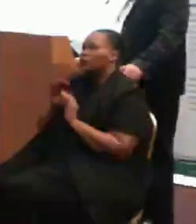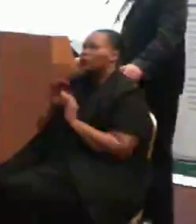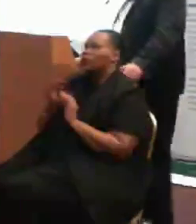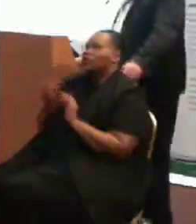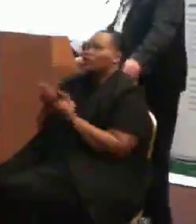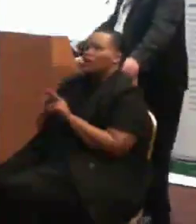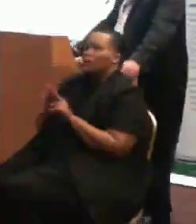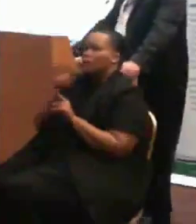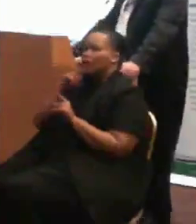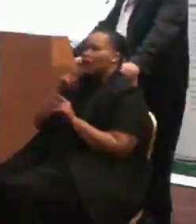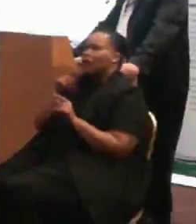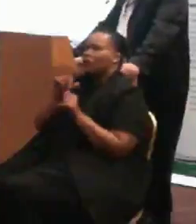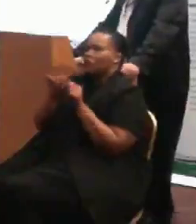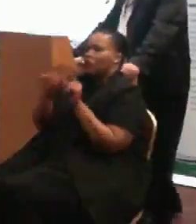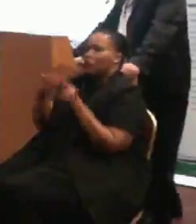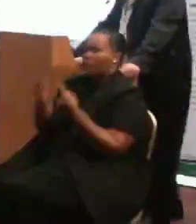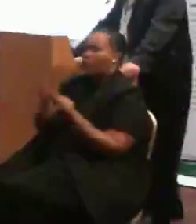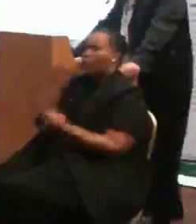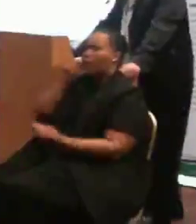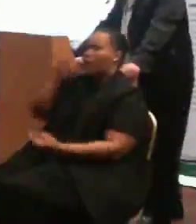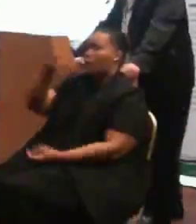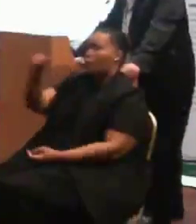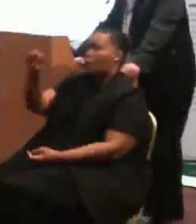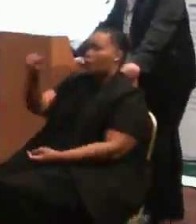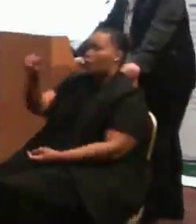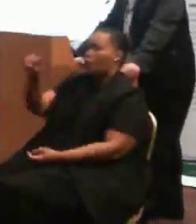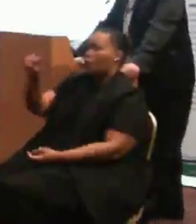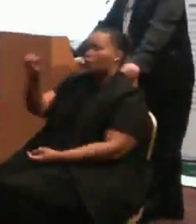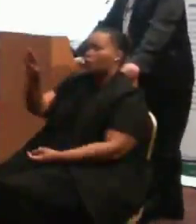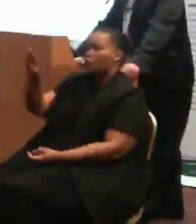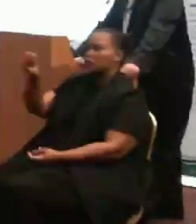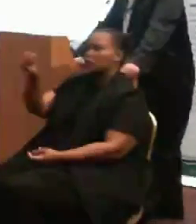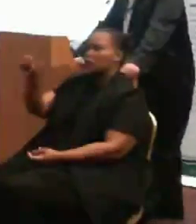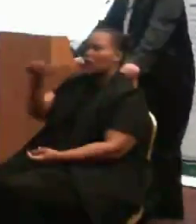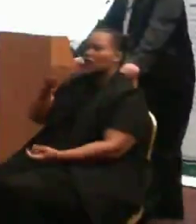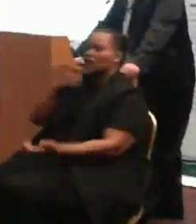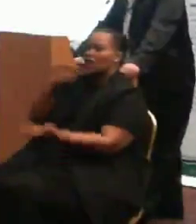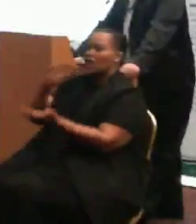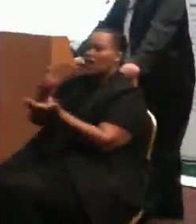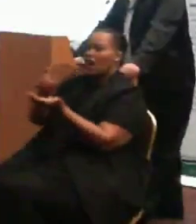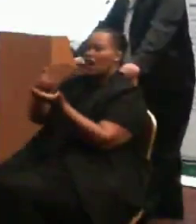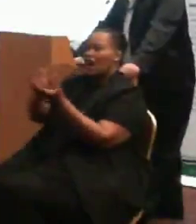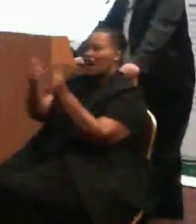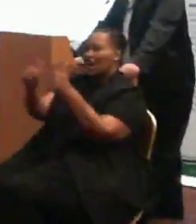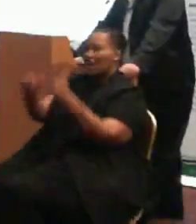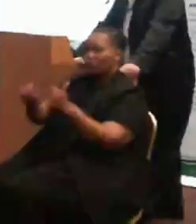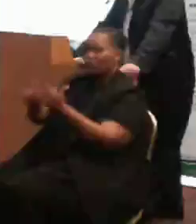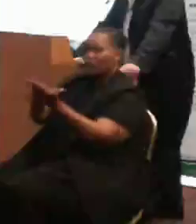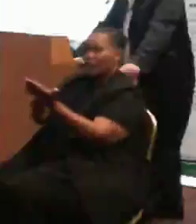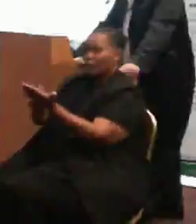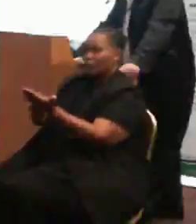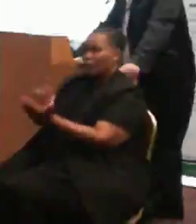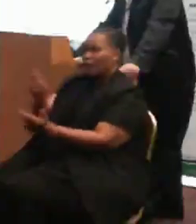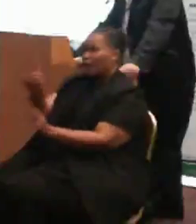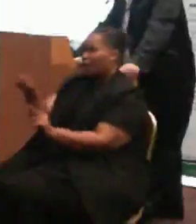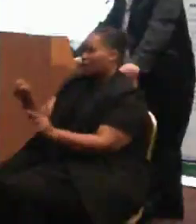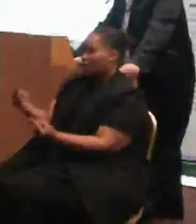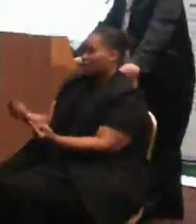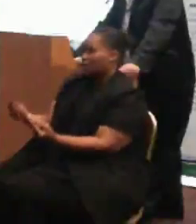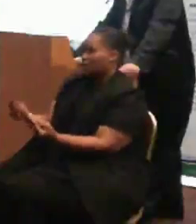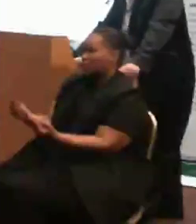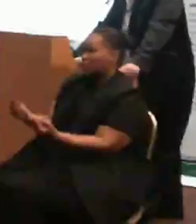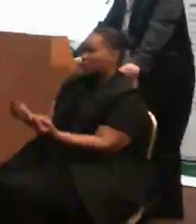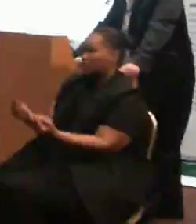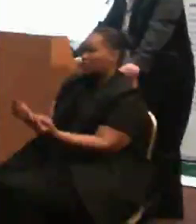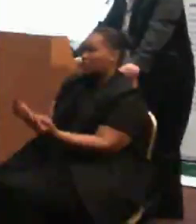insolvency. Mr. Mabuza, Eskom is no longer able to pay its debt. That's another act of insolvency. Shall I put the